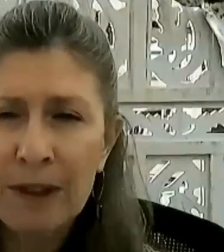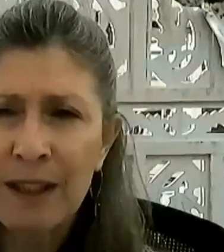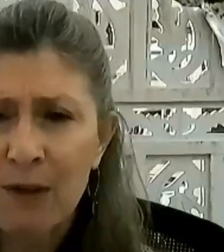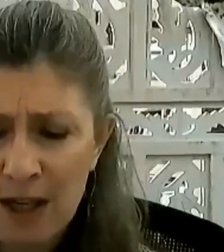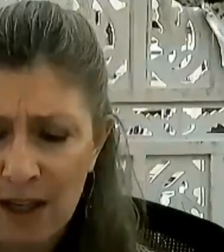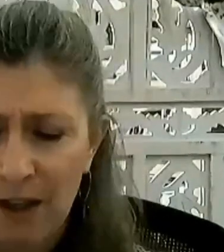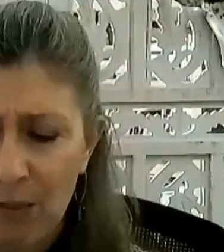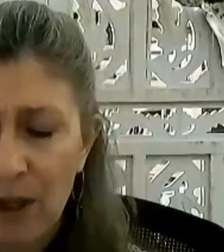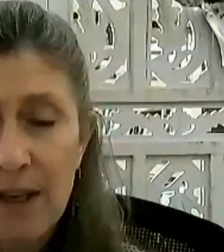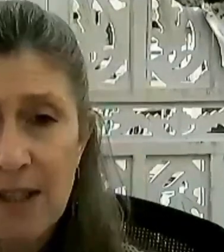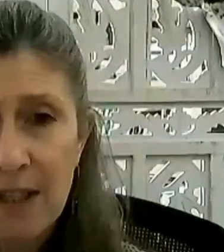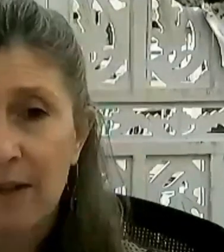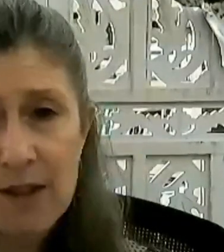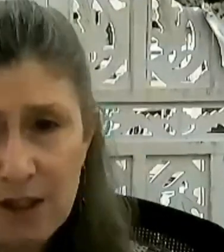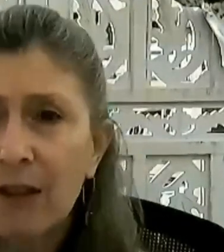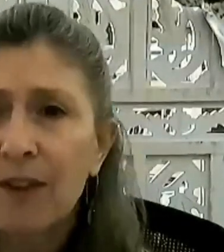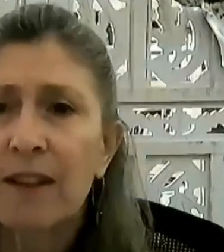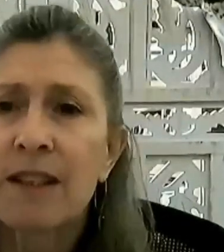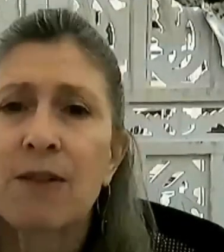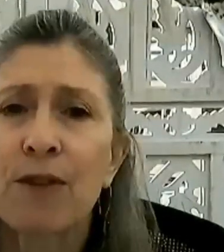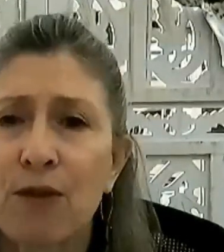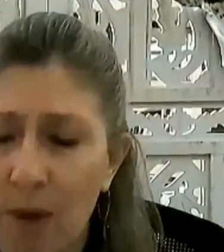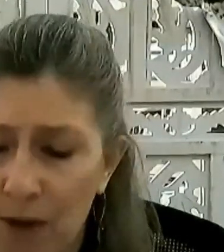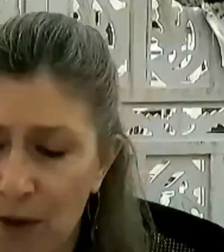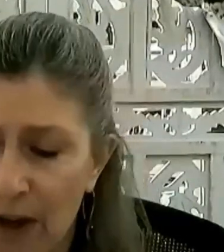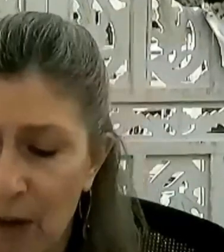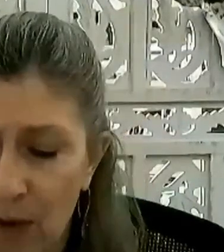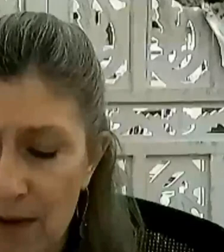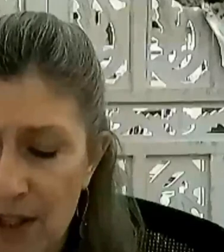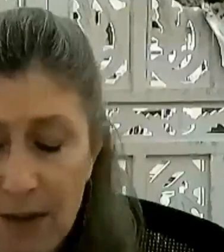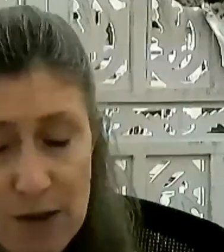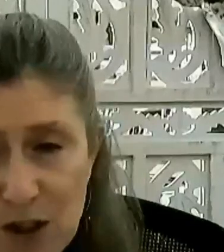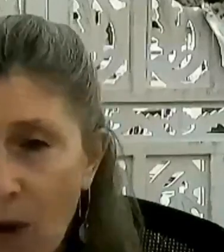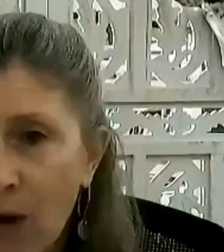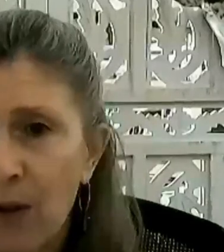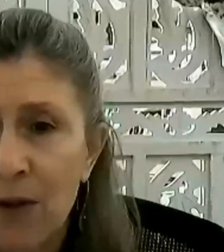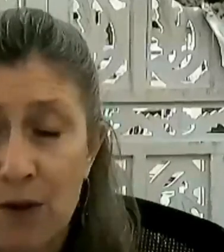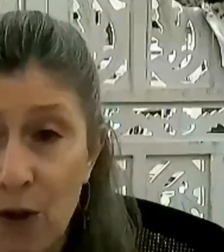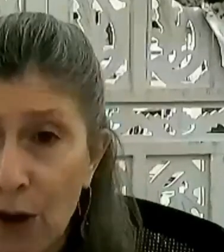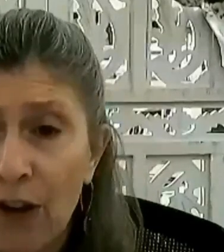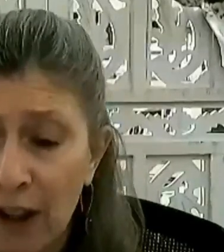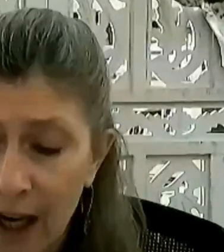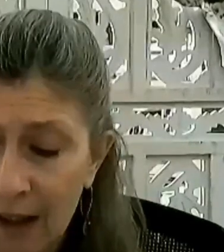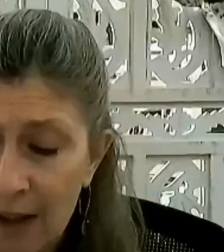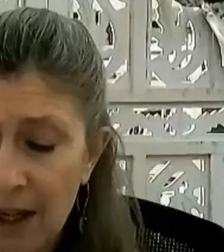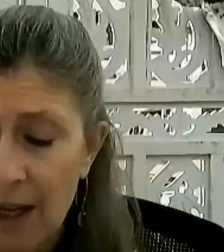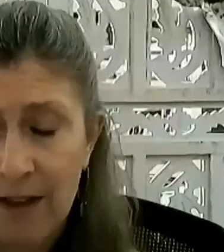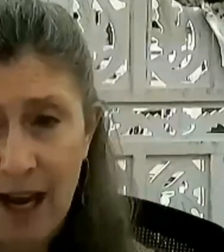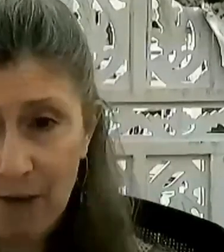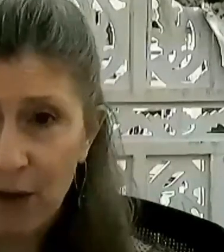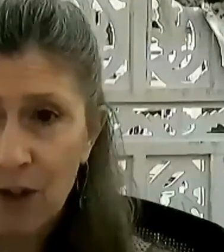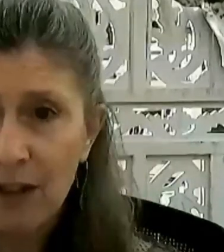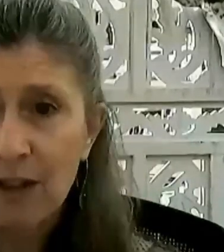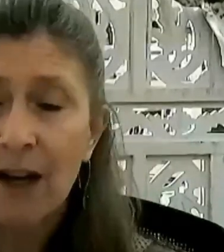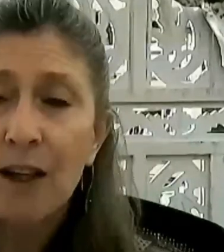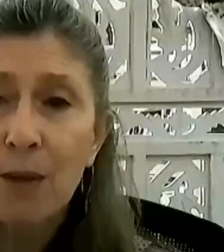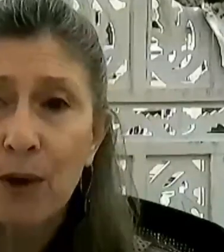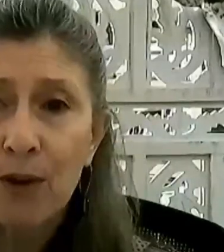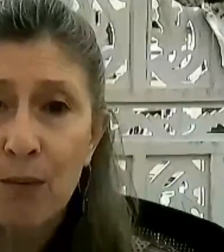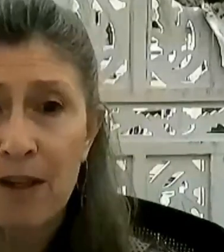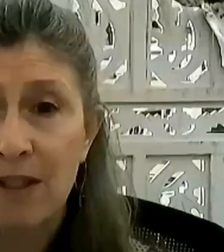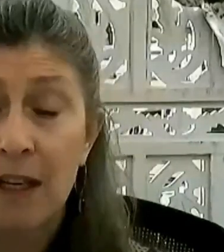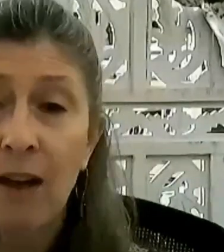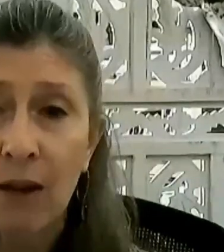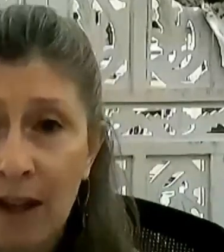wolves are really unique because they're significantly different from other gray wolves. They're smaller, they're darker in color, they have a unique